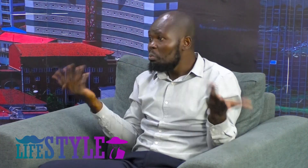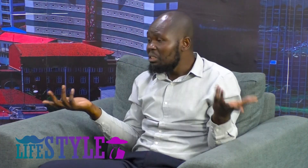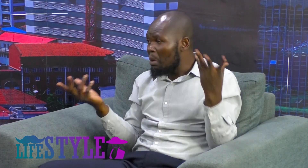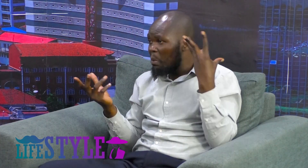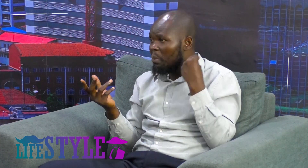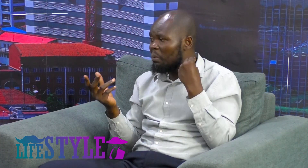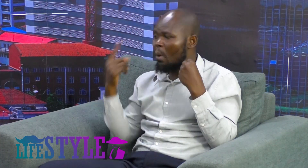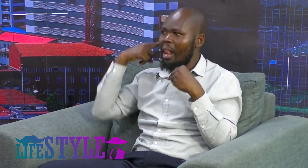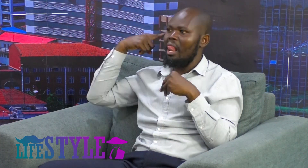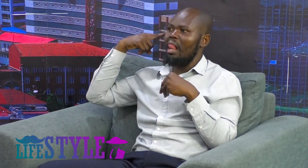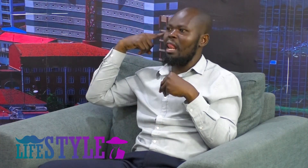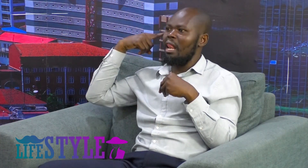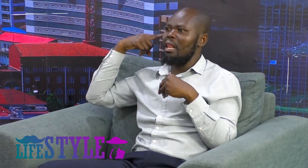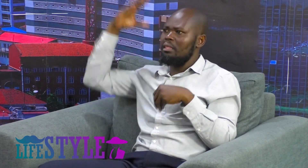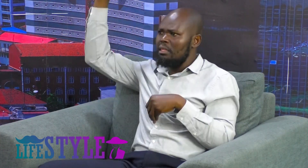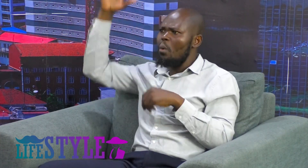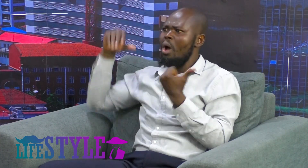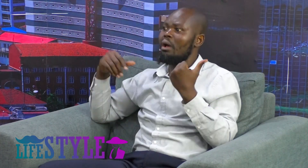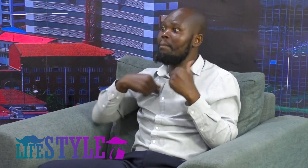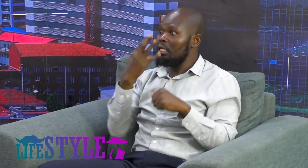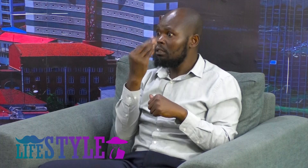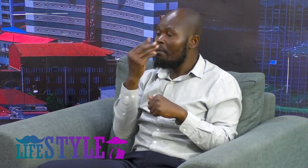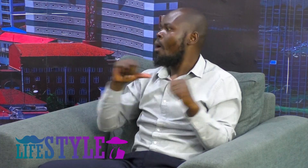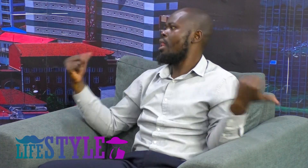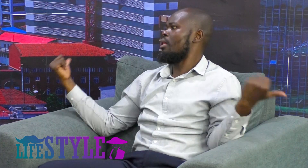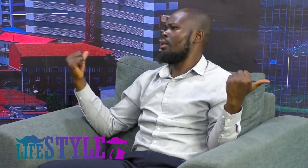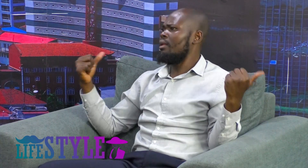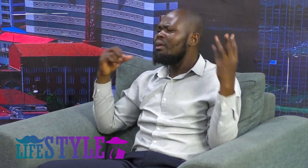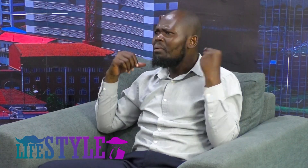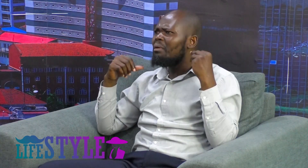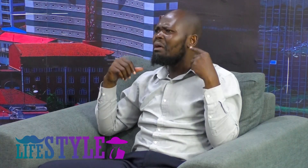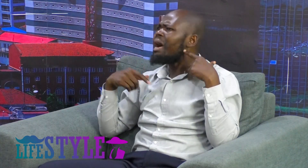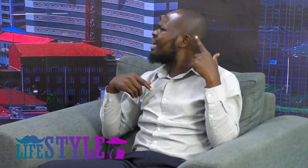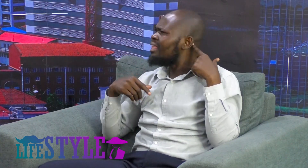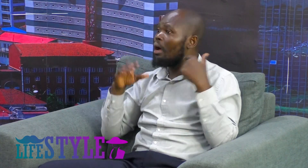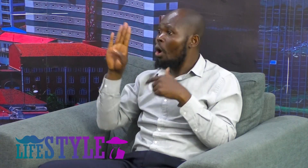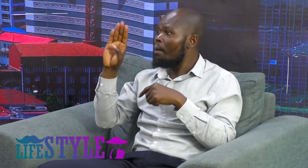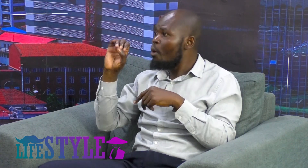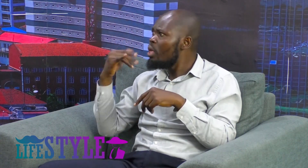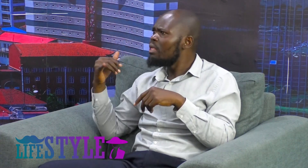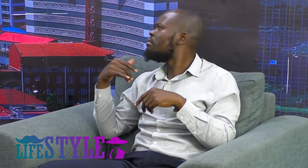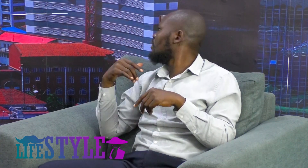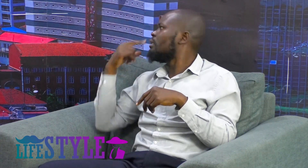They even took me to a radiologist who checked the problem with my ear,